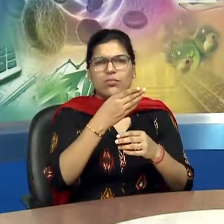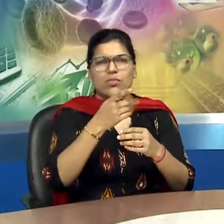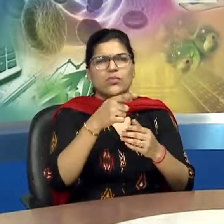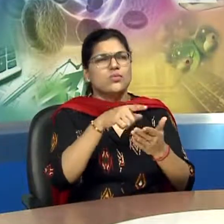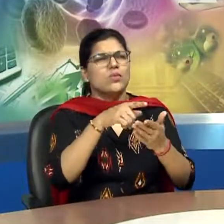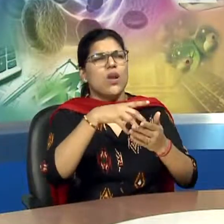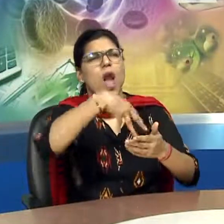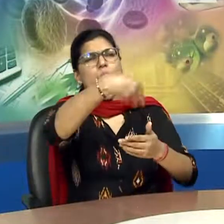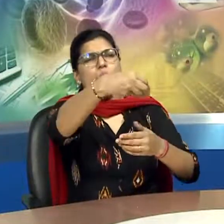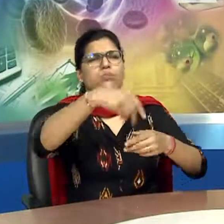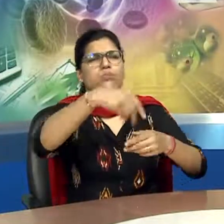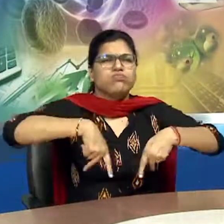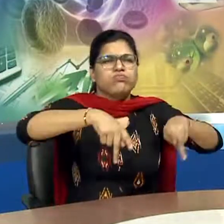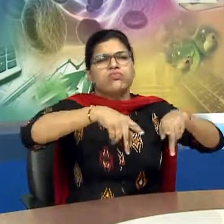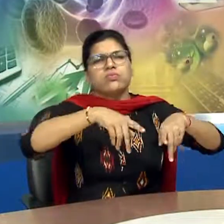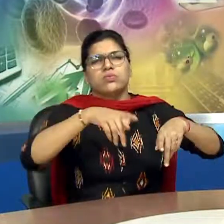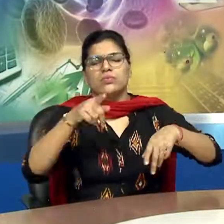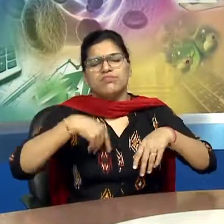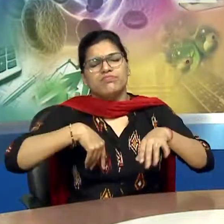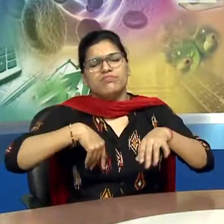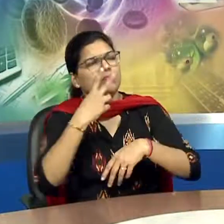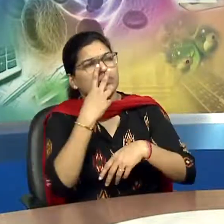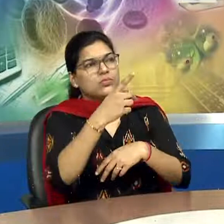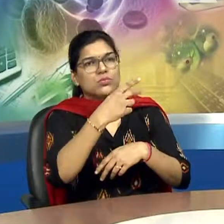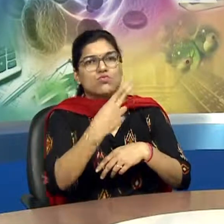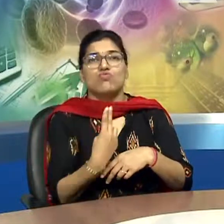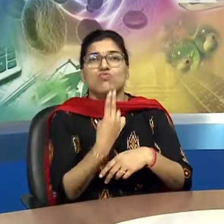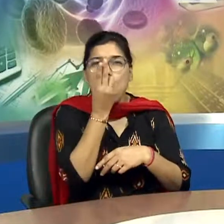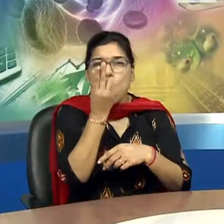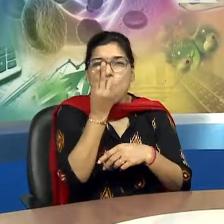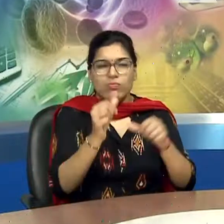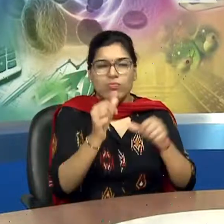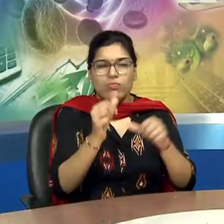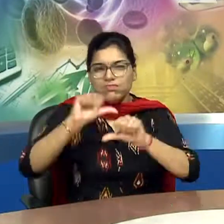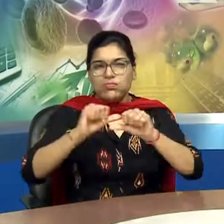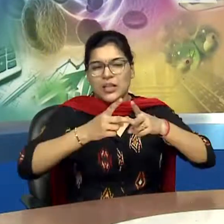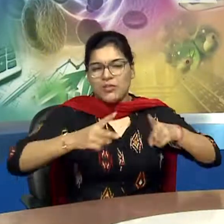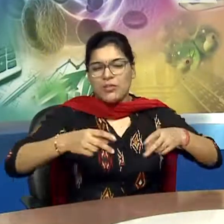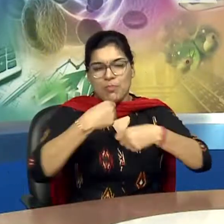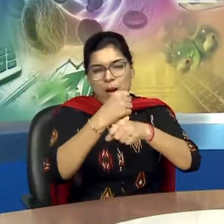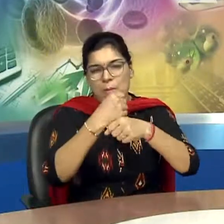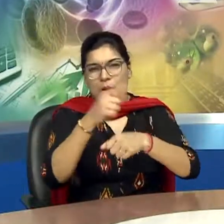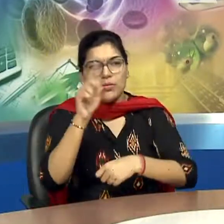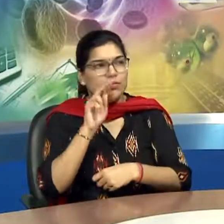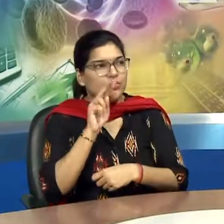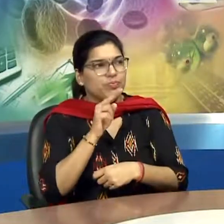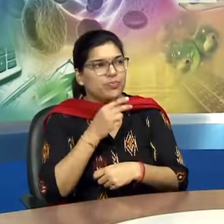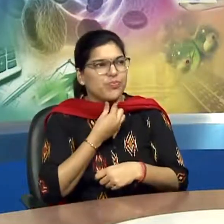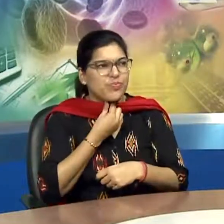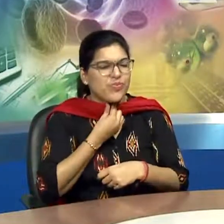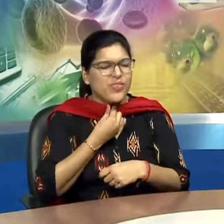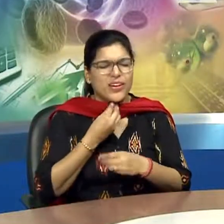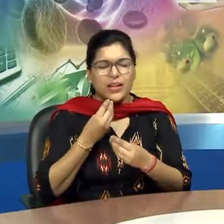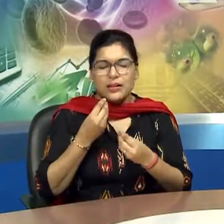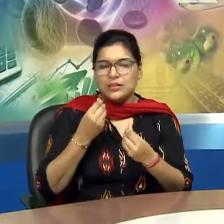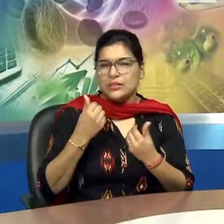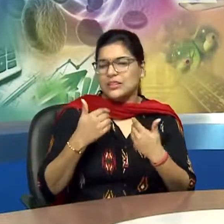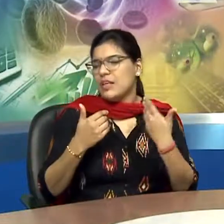is craving. It is just like when you move out and you see any chocolate or anything